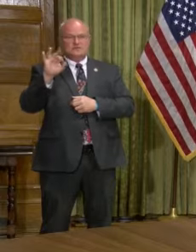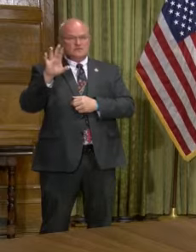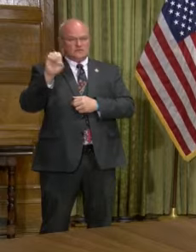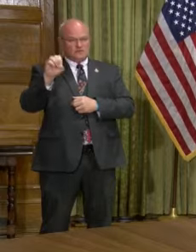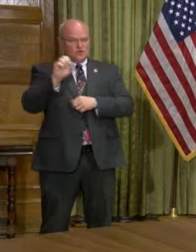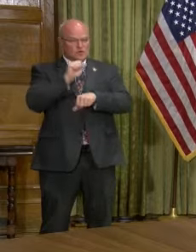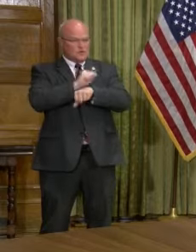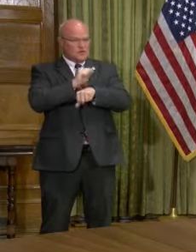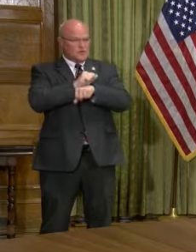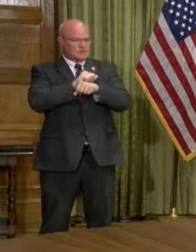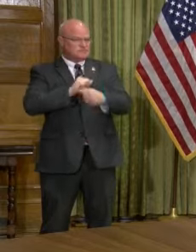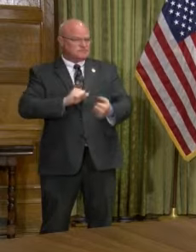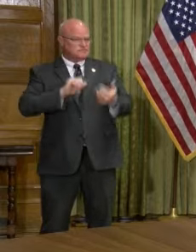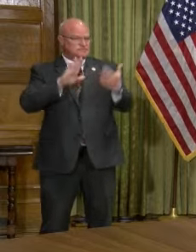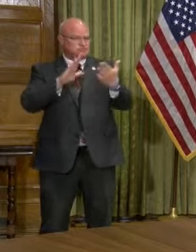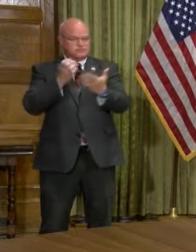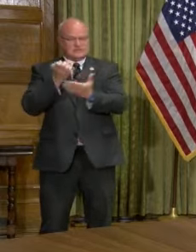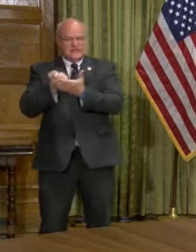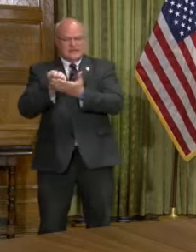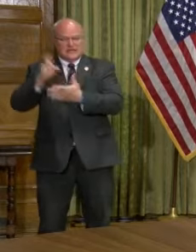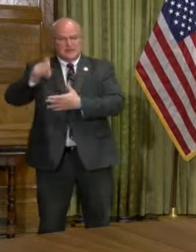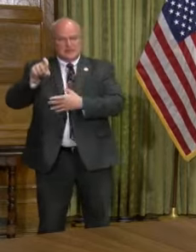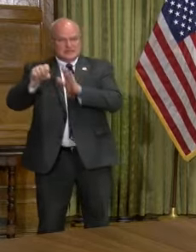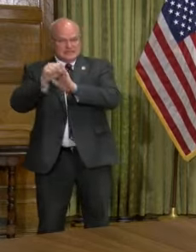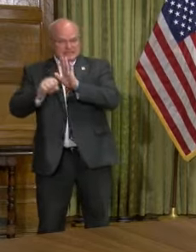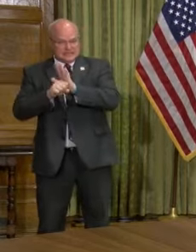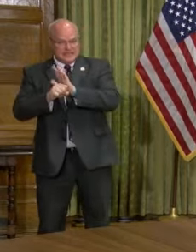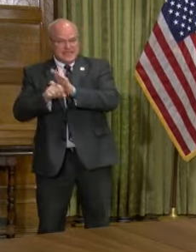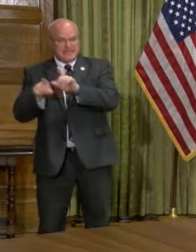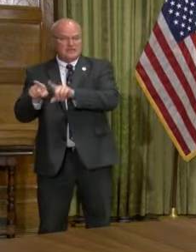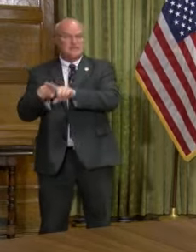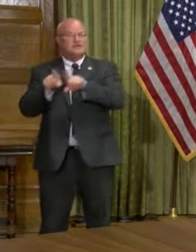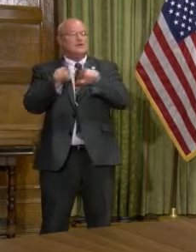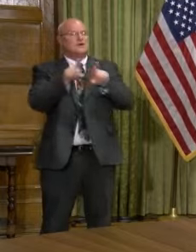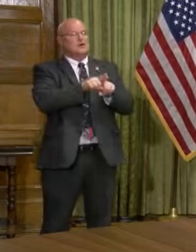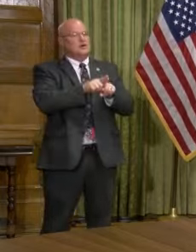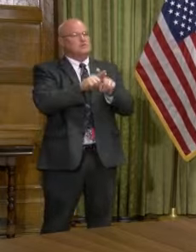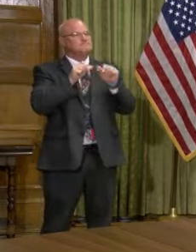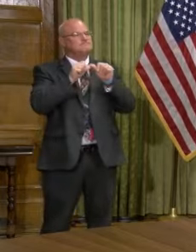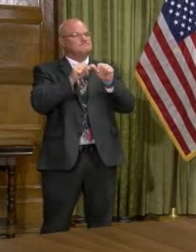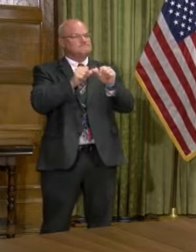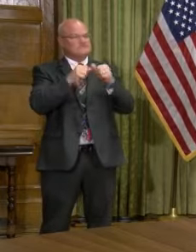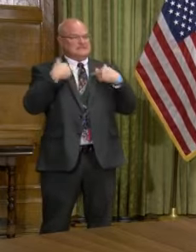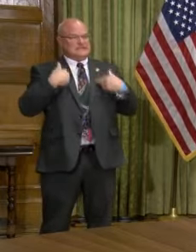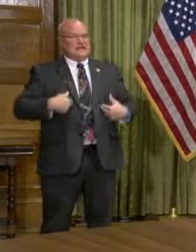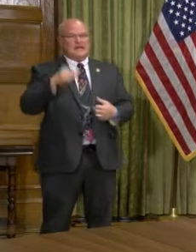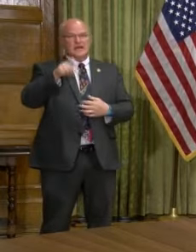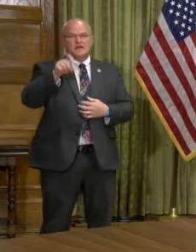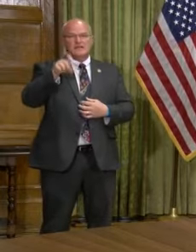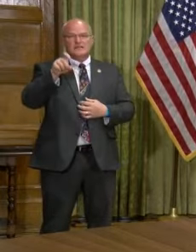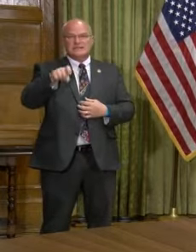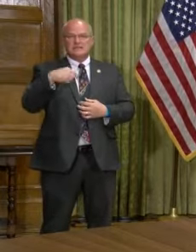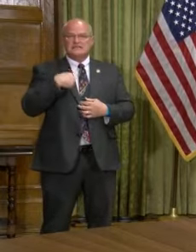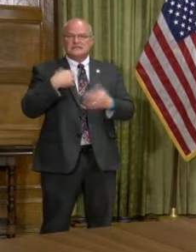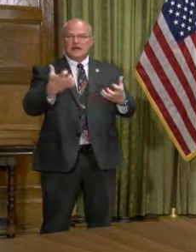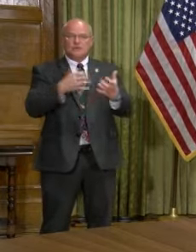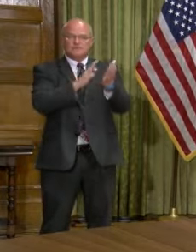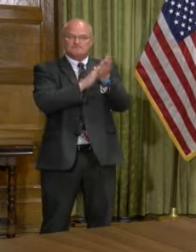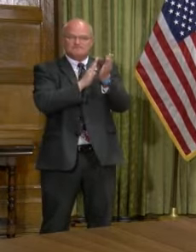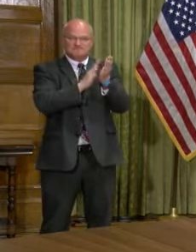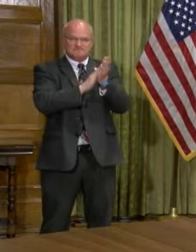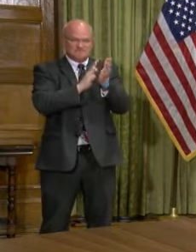on addressing both the economic needs in our state, but also the continuing health needs. And I want to